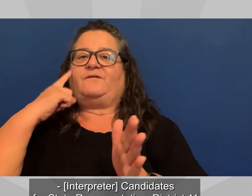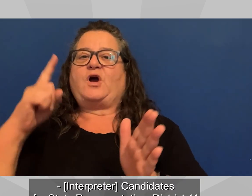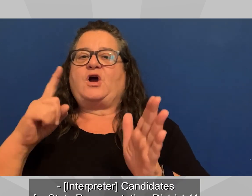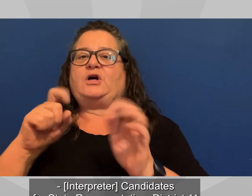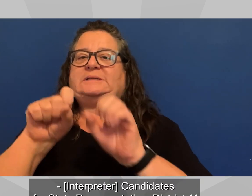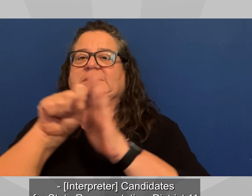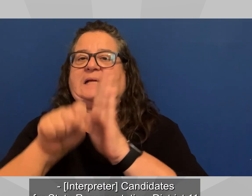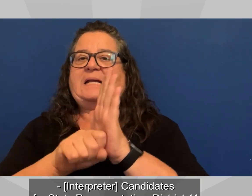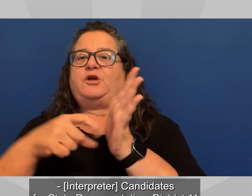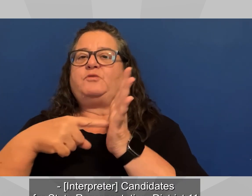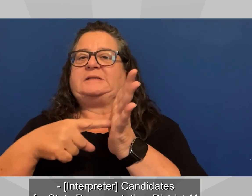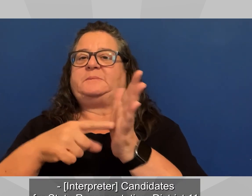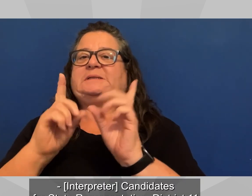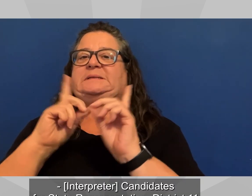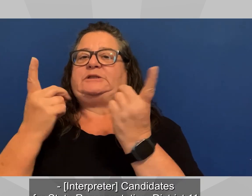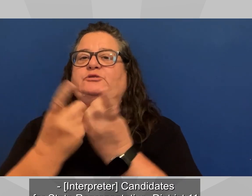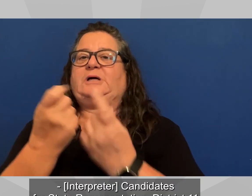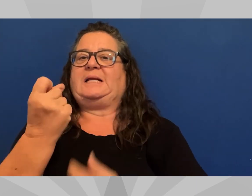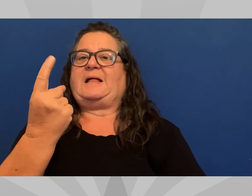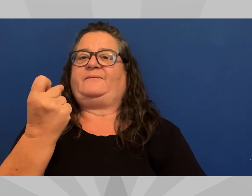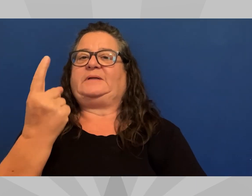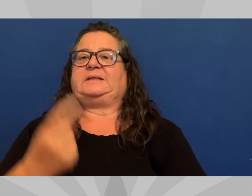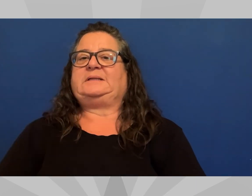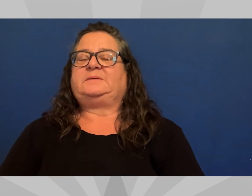Candidates for State Representative, District 11.